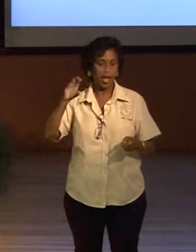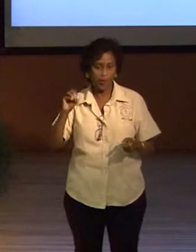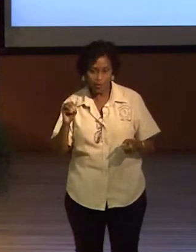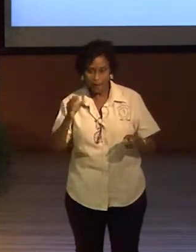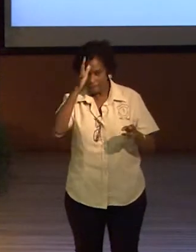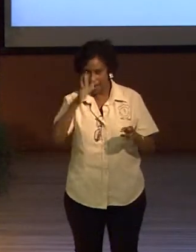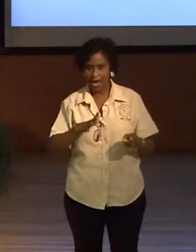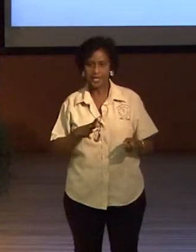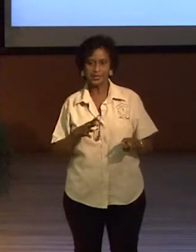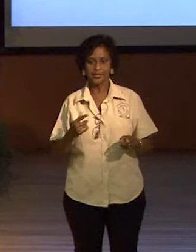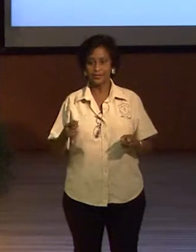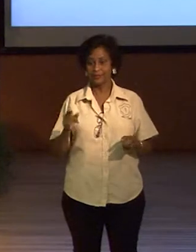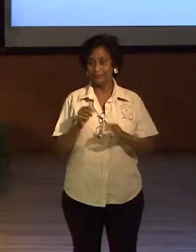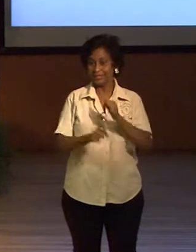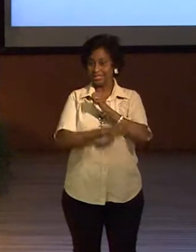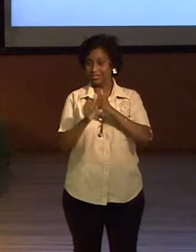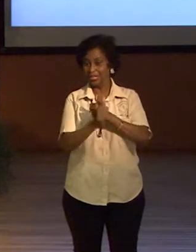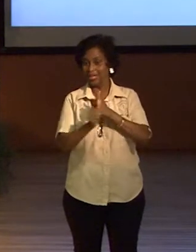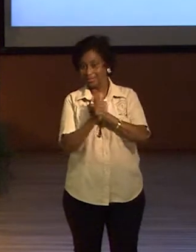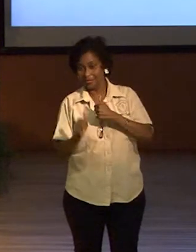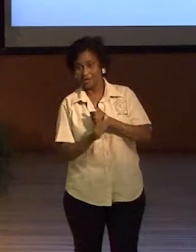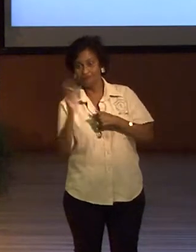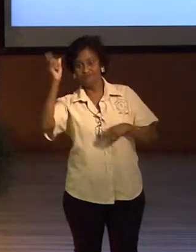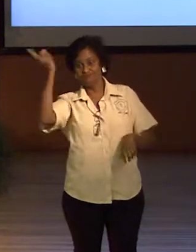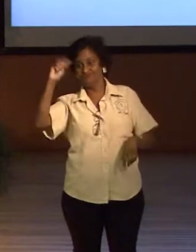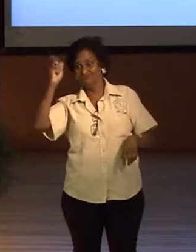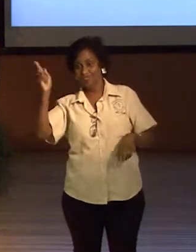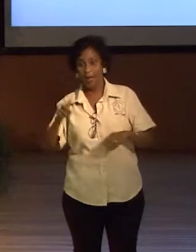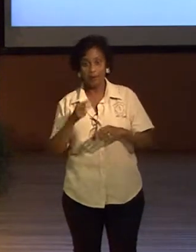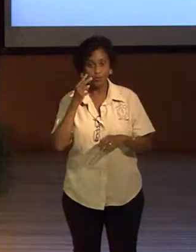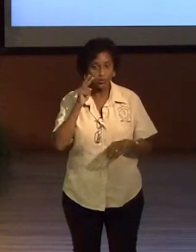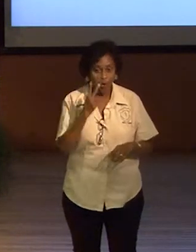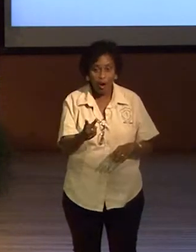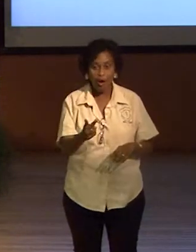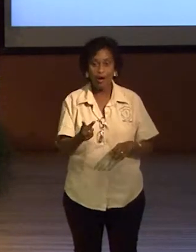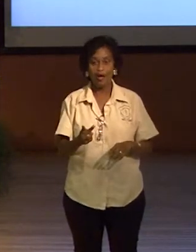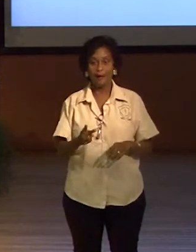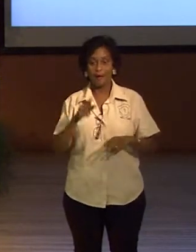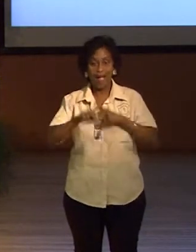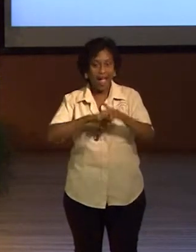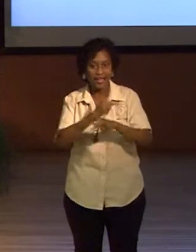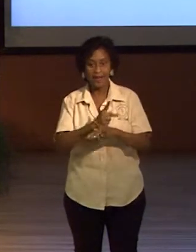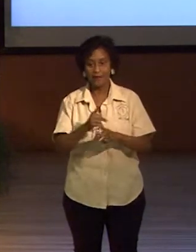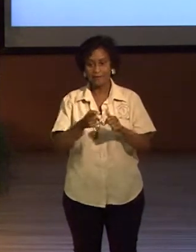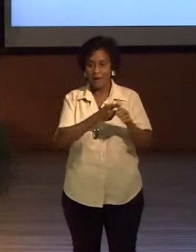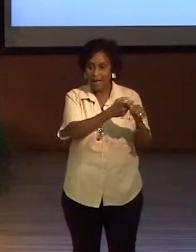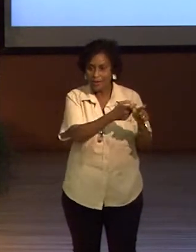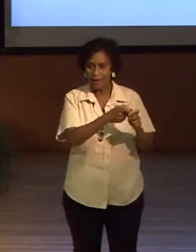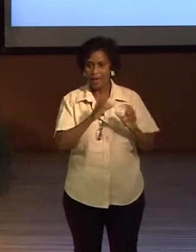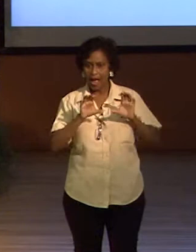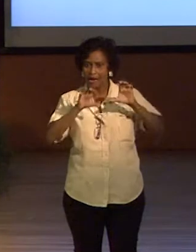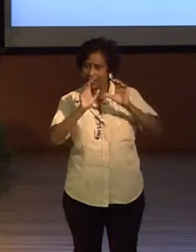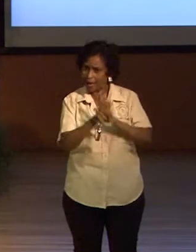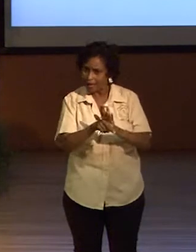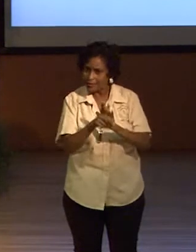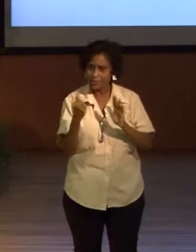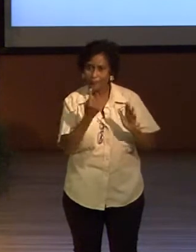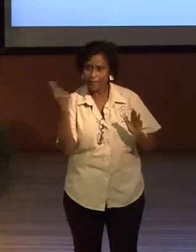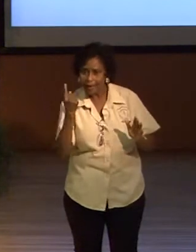on a number of occasions, discussions of his running blades included mention of whether he could use them to inflict physical harm on